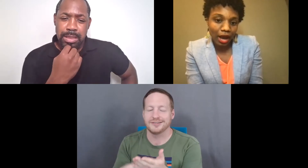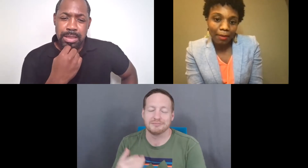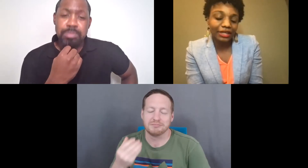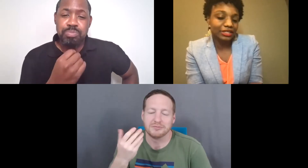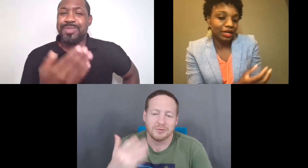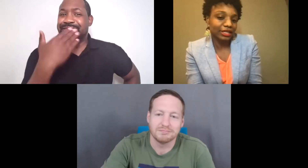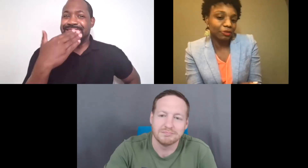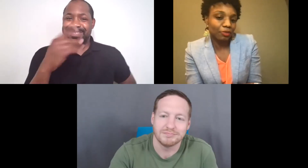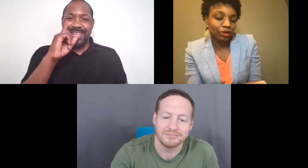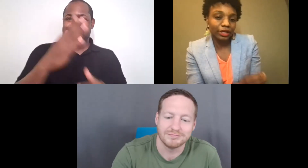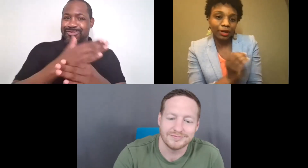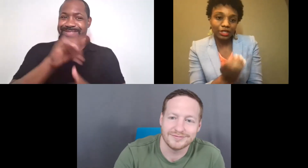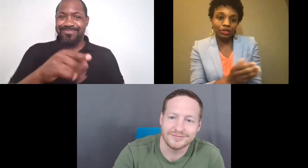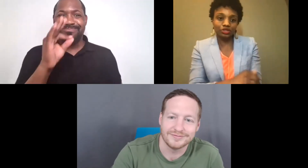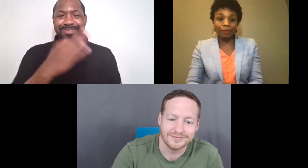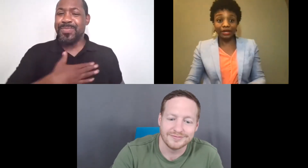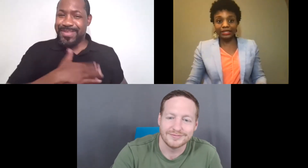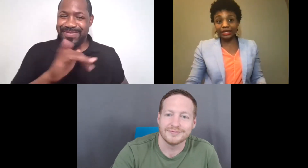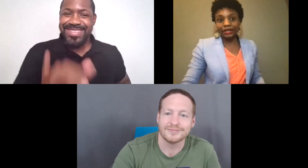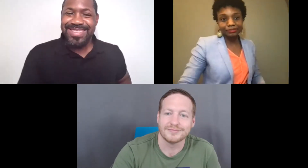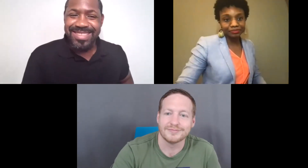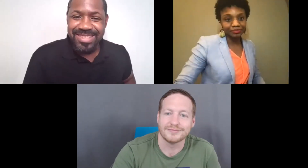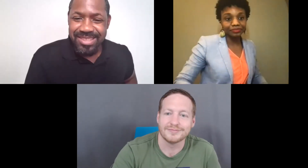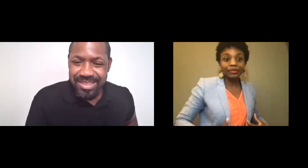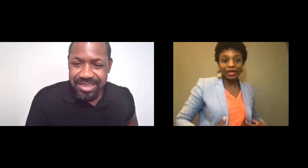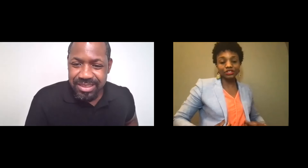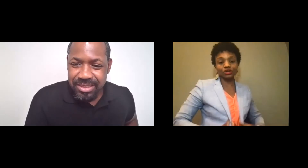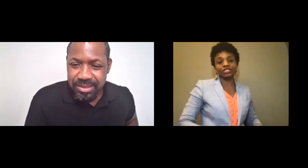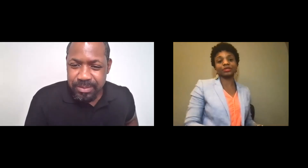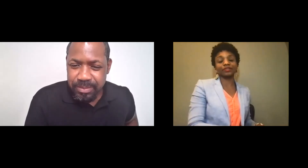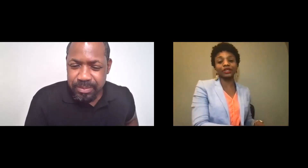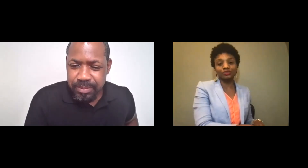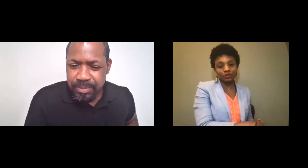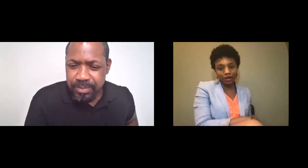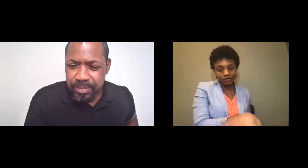can discuss that a little bit more later, but I just wanted to drop that idea. And this is Ernest speaking. Thank you so much.